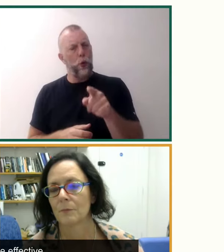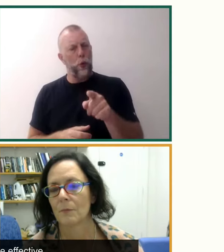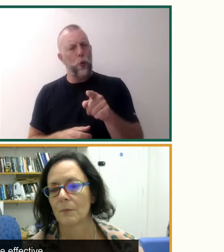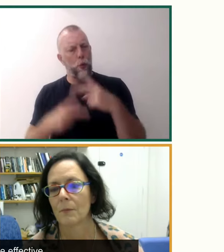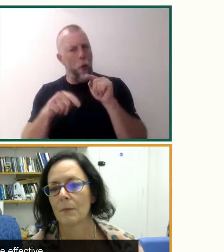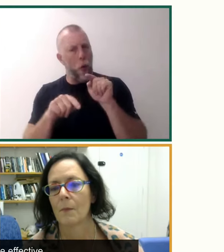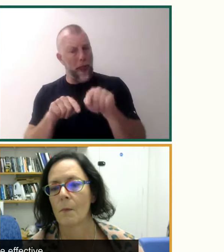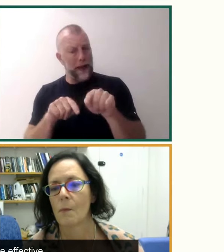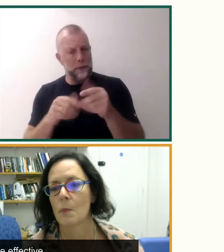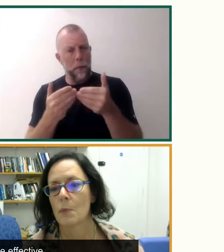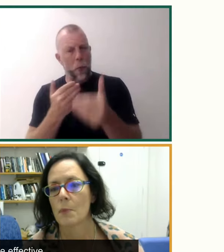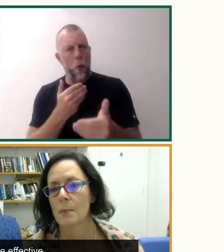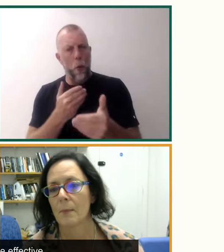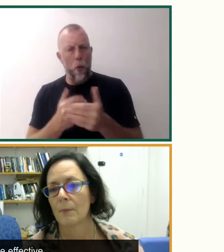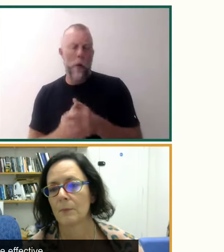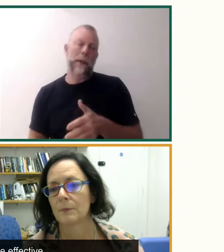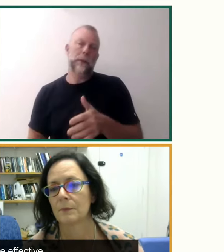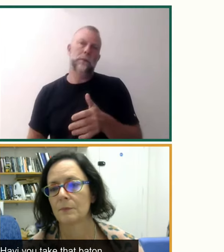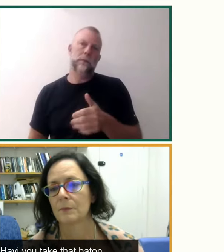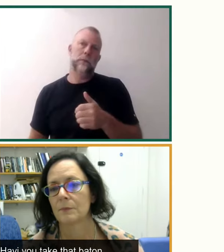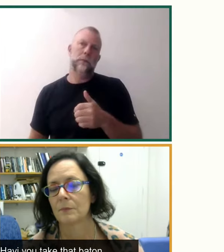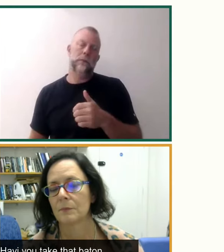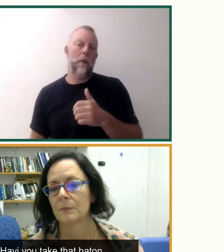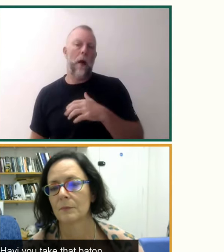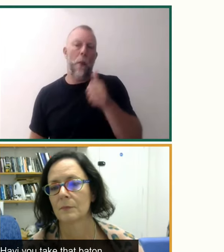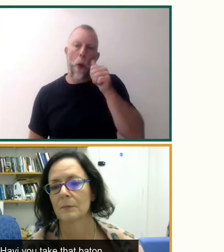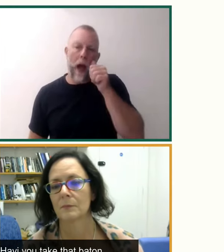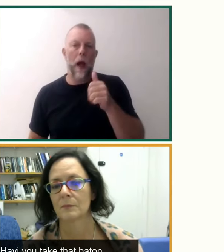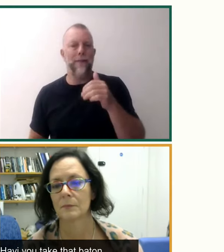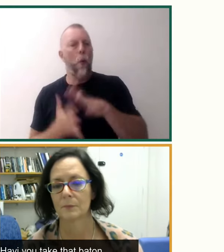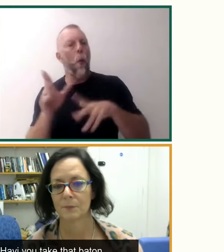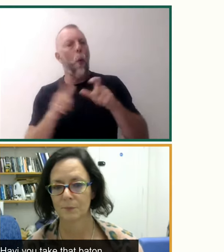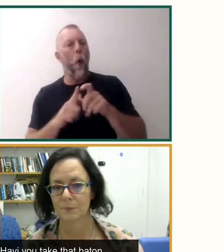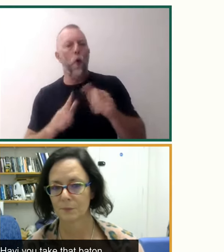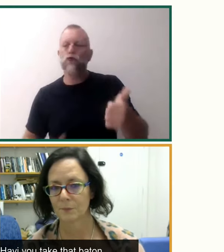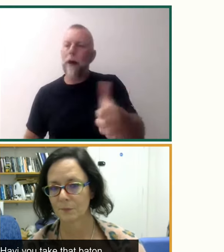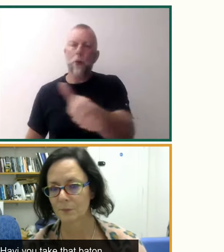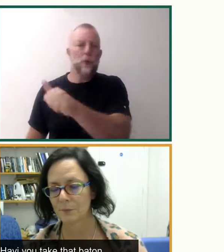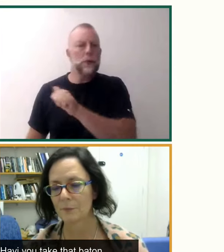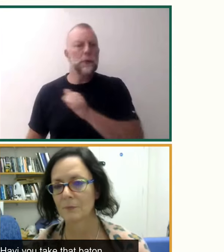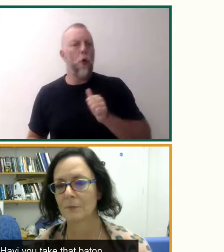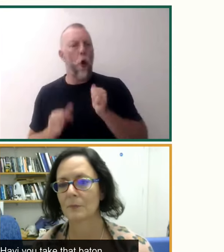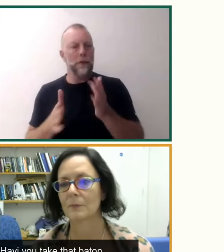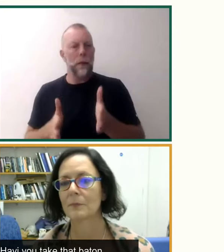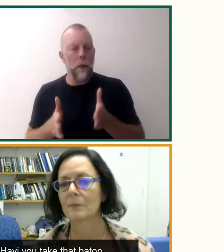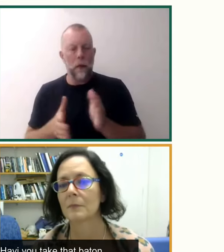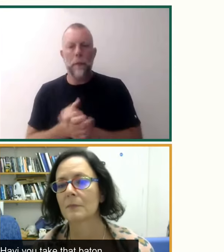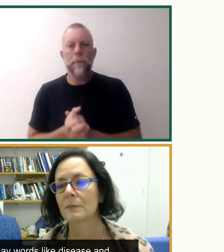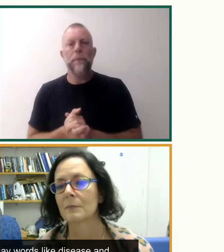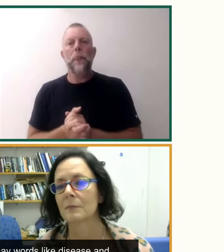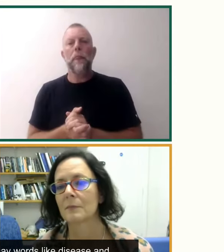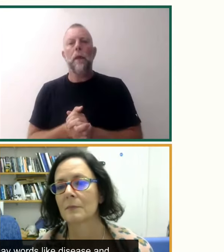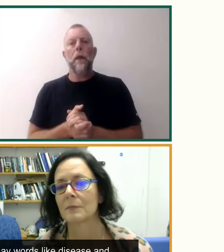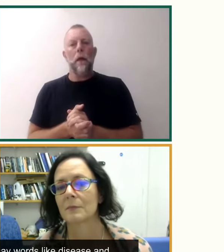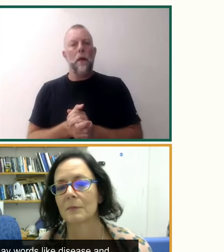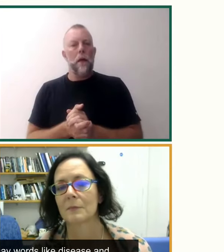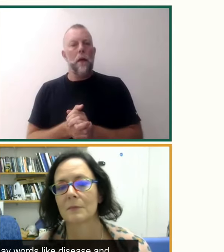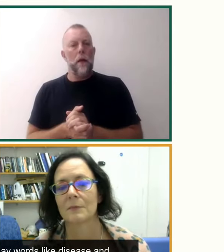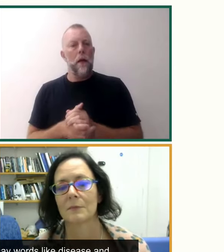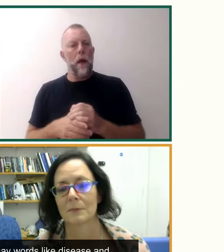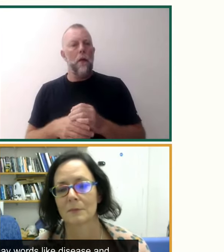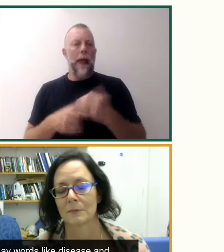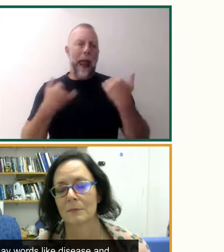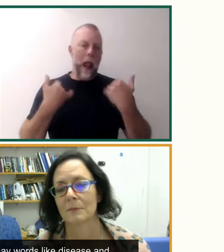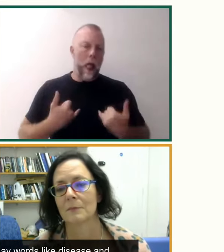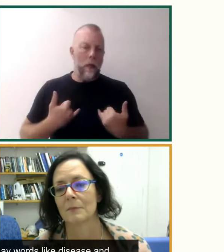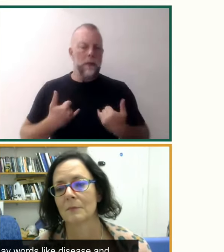I'm conscious that very often, say on a ward round, words like disease and illness are traded as similar, identical